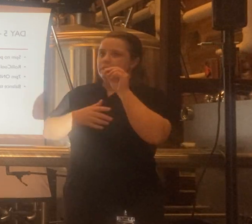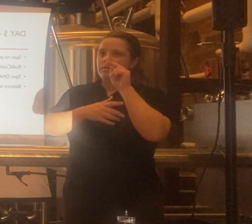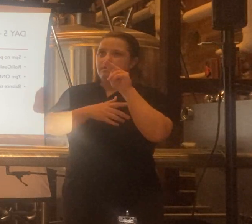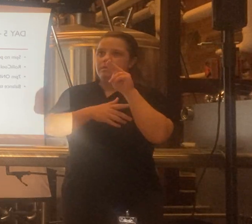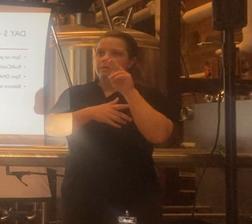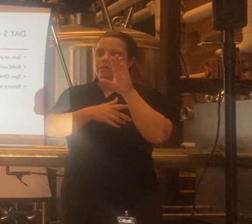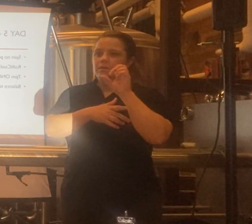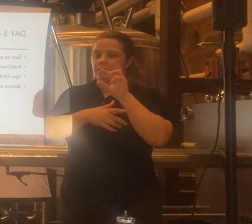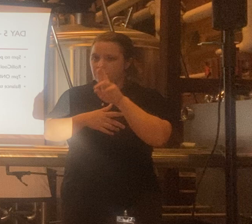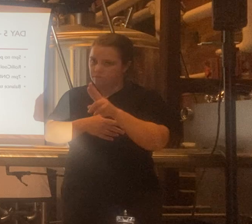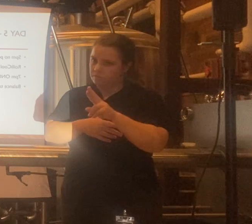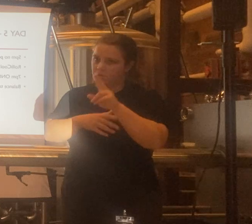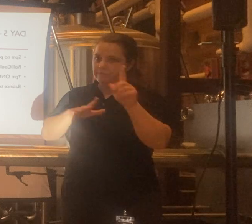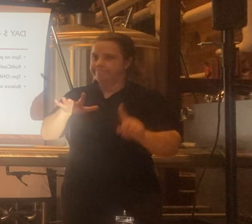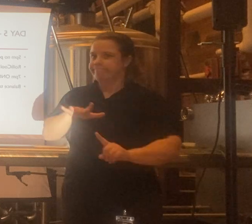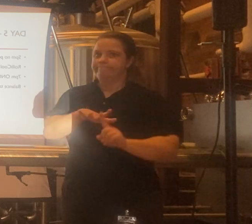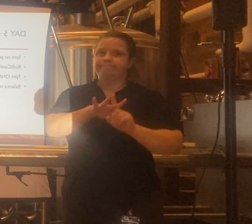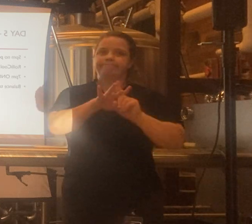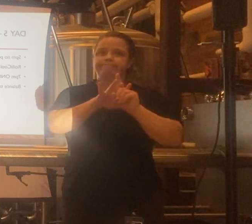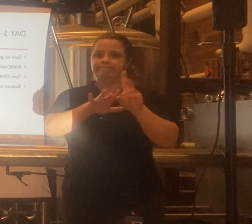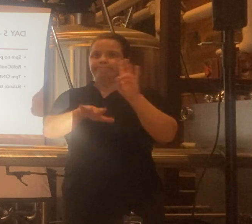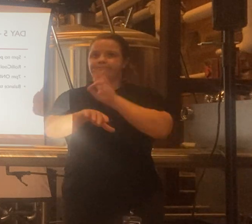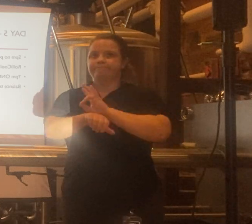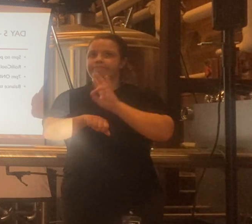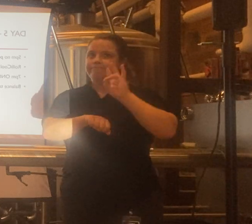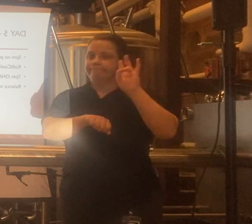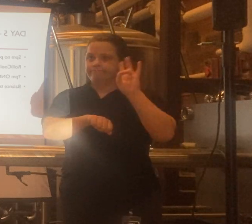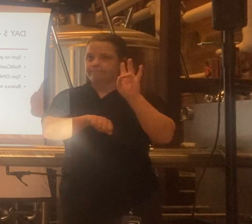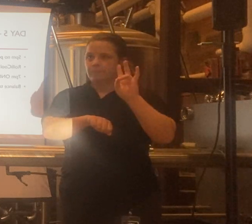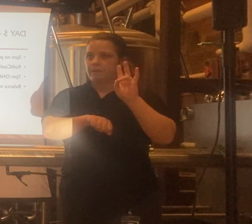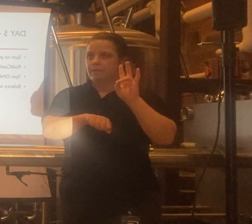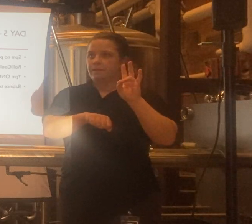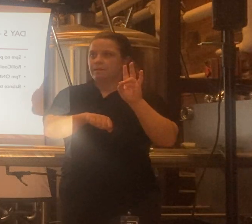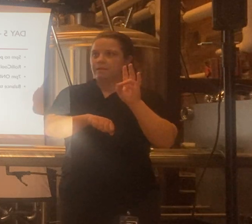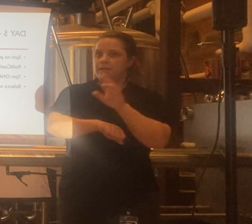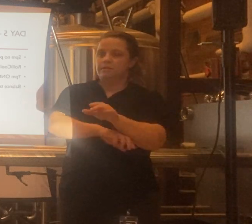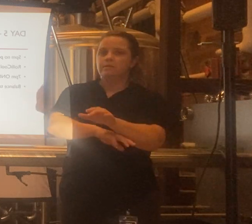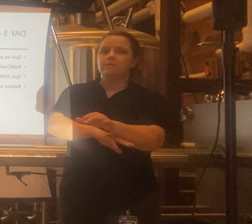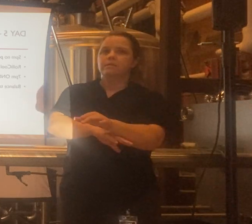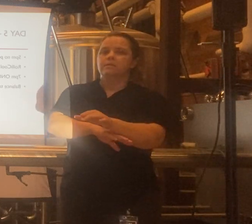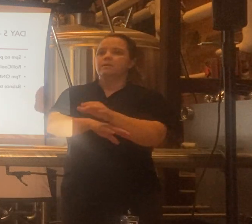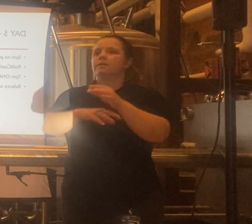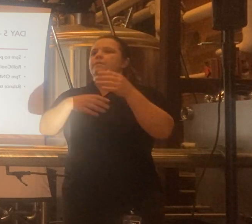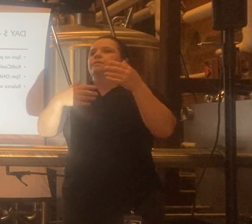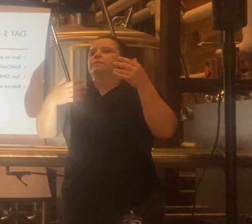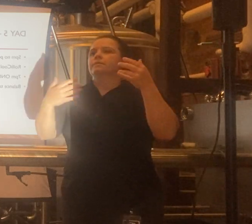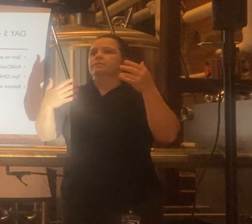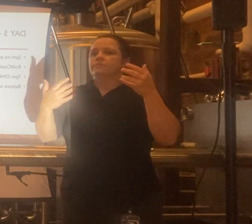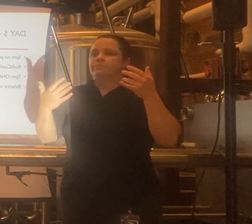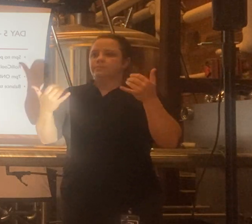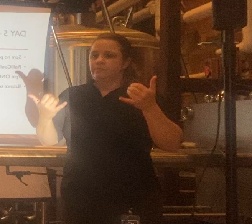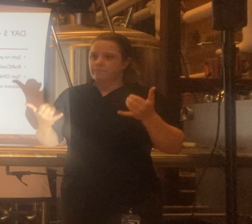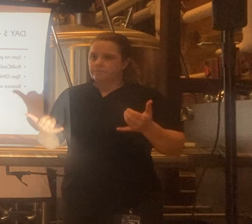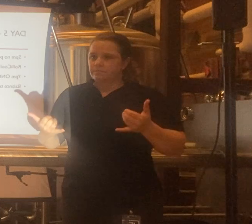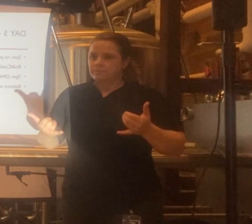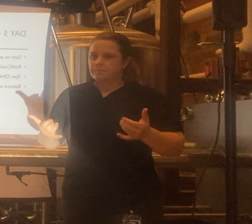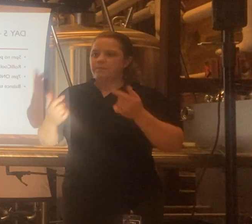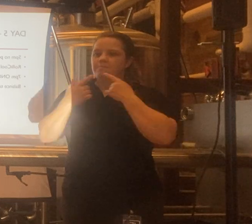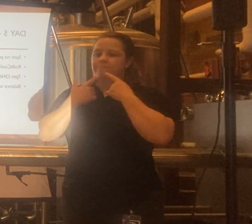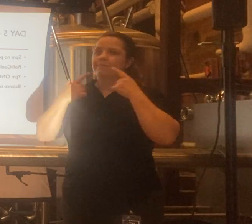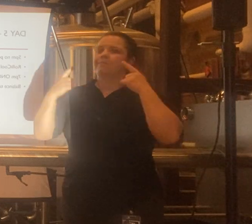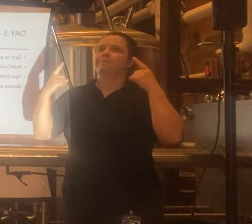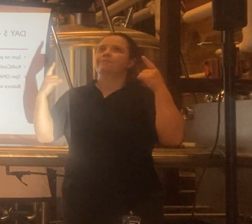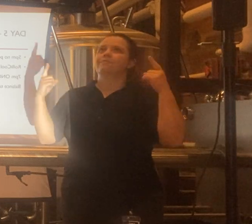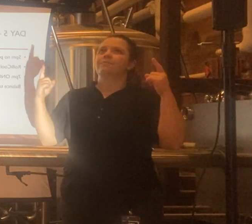about 7 o'clock and says, yep, you're good, and turns the power back on. And finally, force had been restored to our house. So